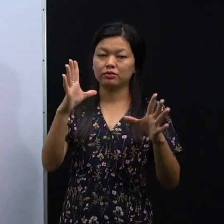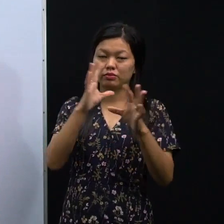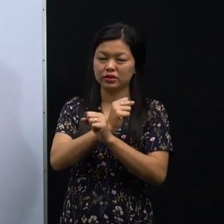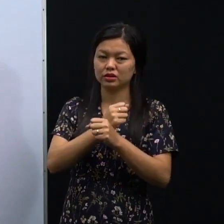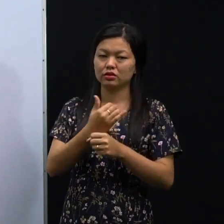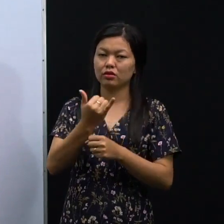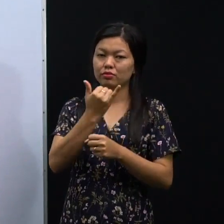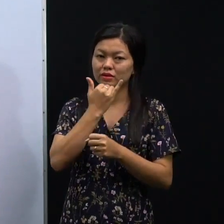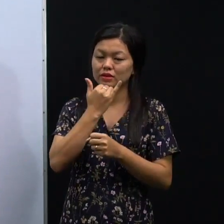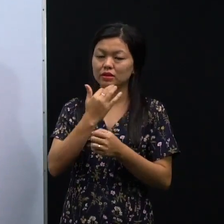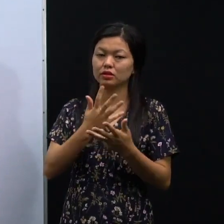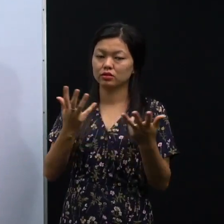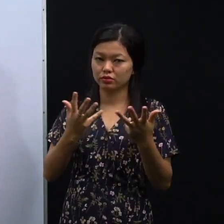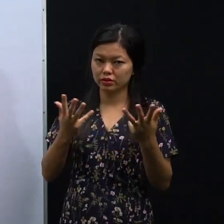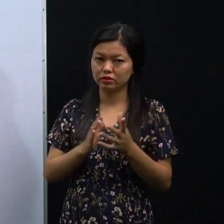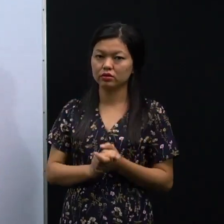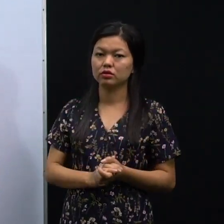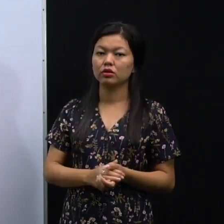that